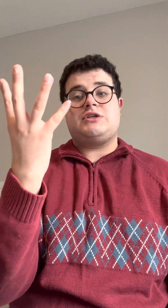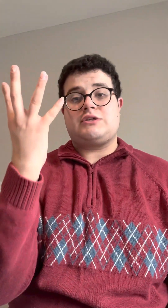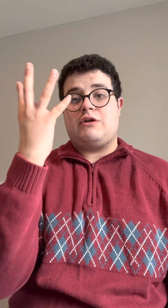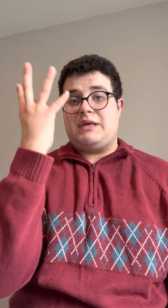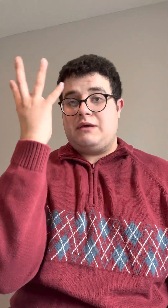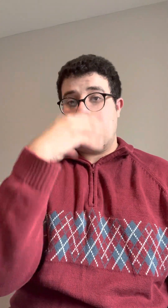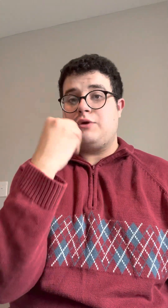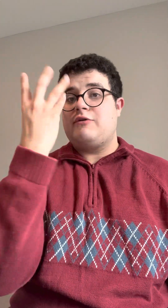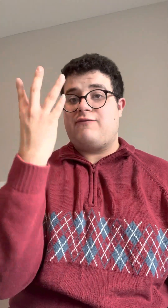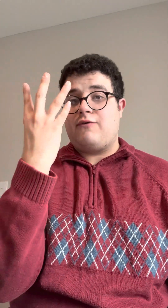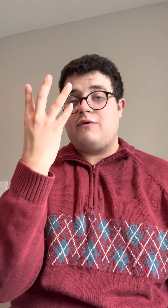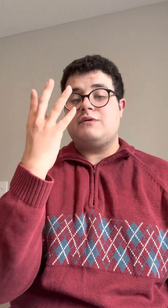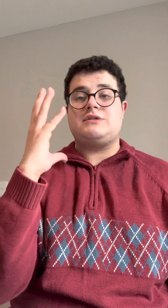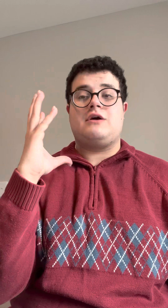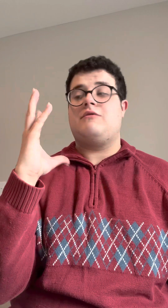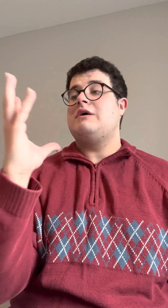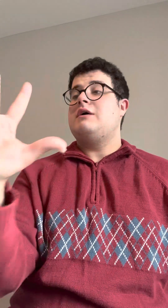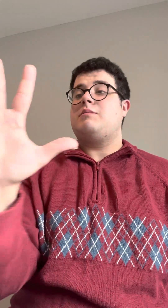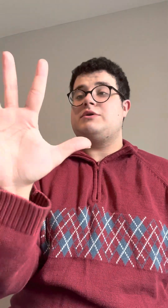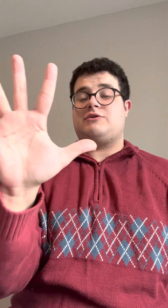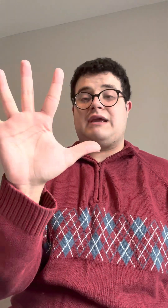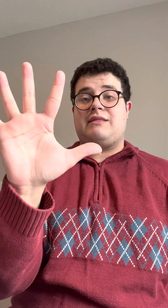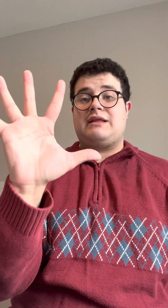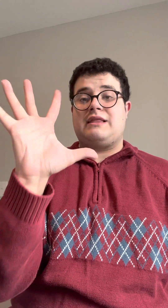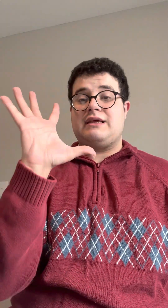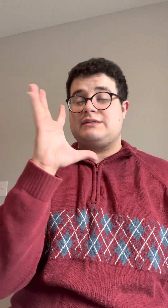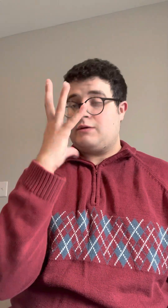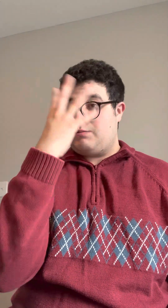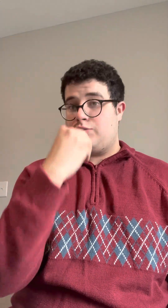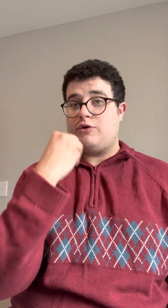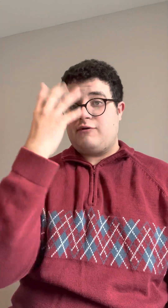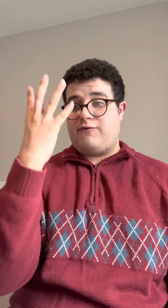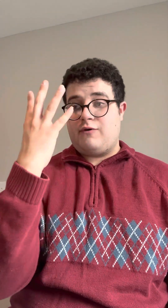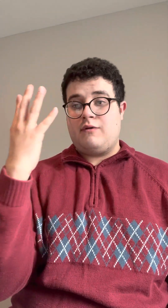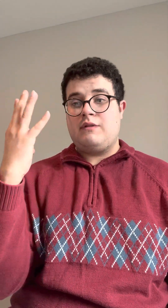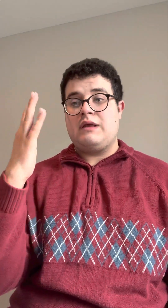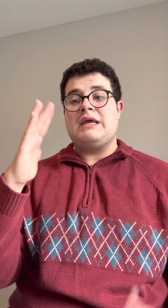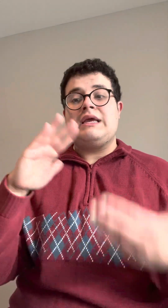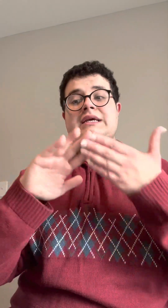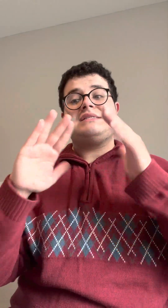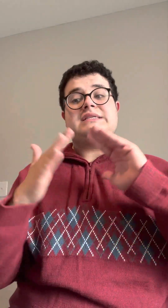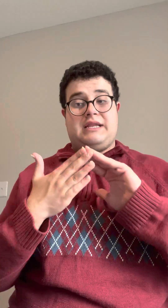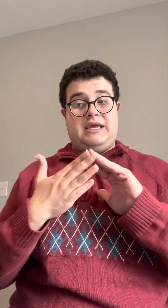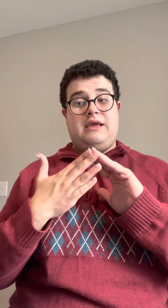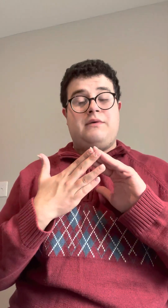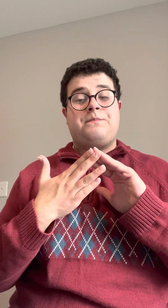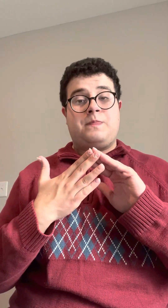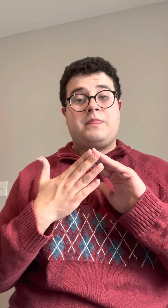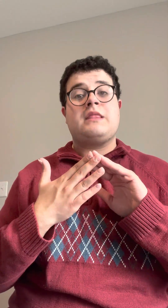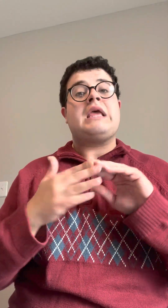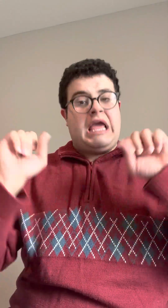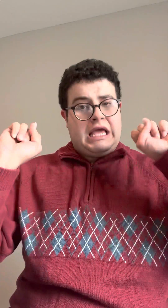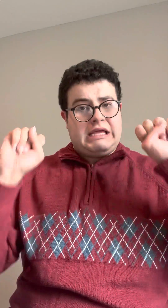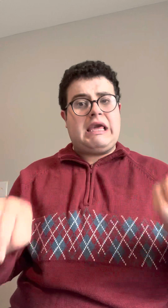going to be beautiful. So put your hand like this. Beautiful city.